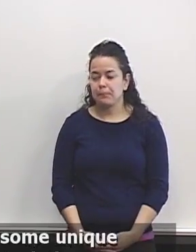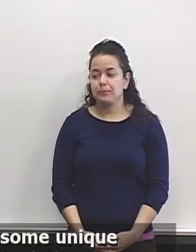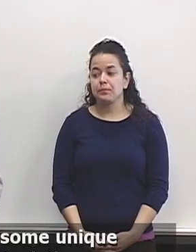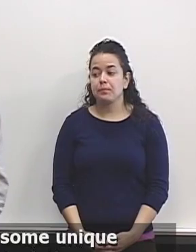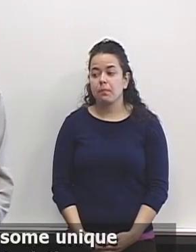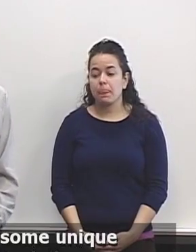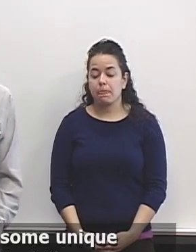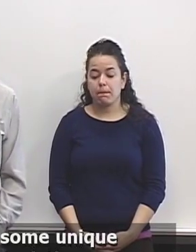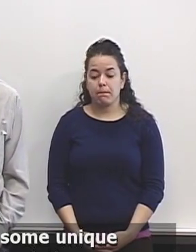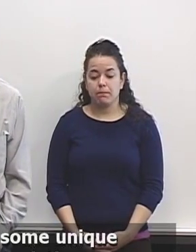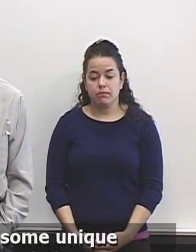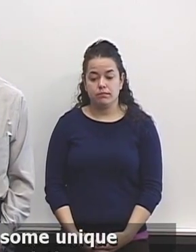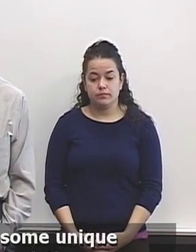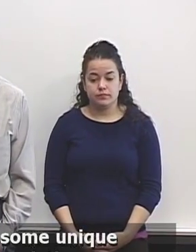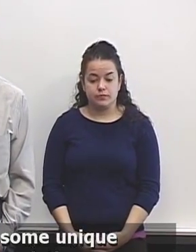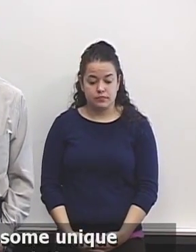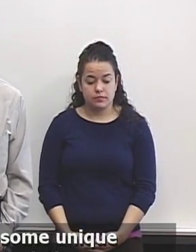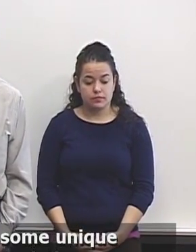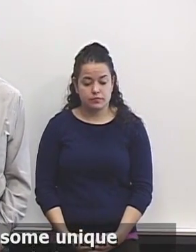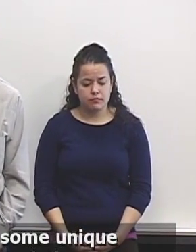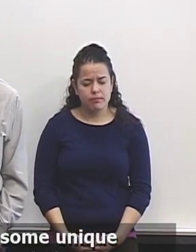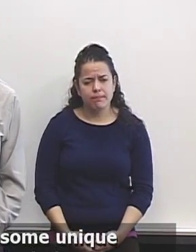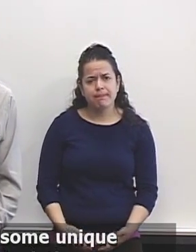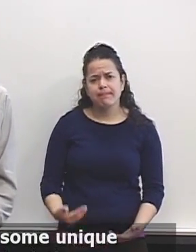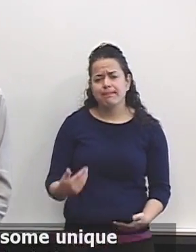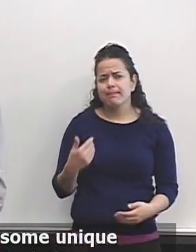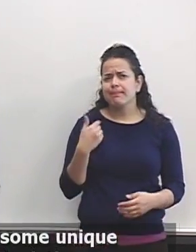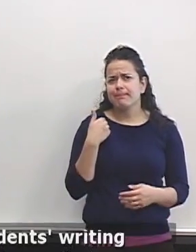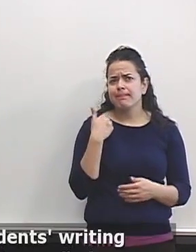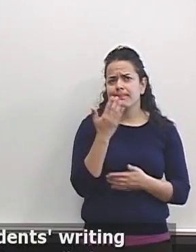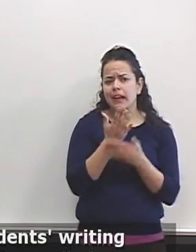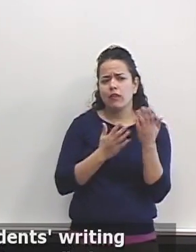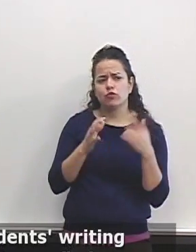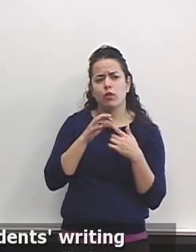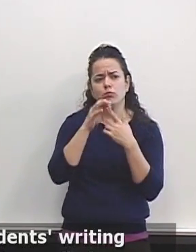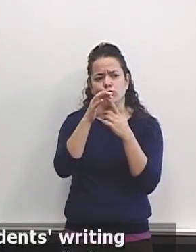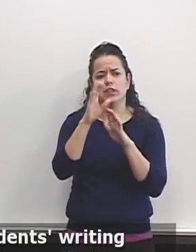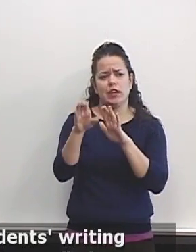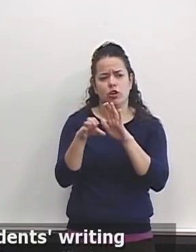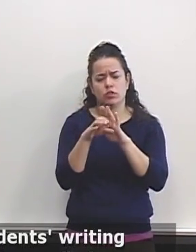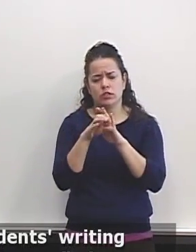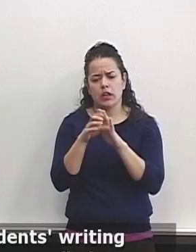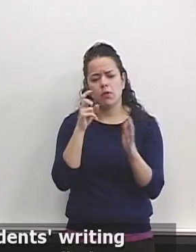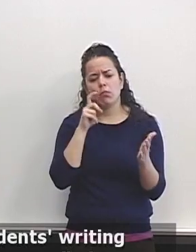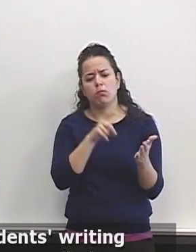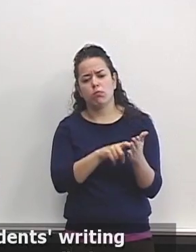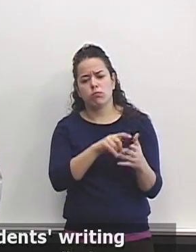There are some unique characteristics in deaf students' writing